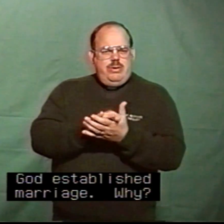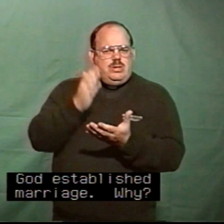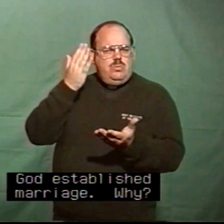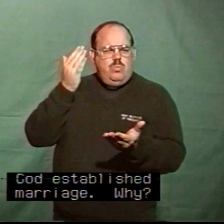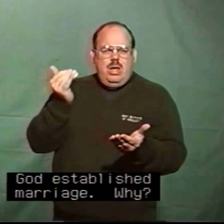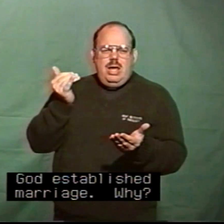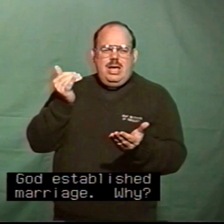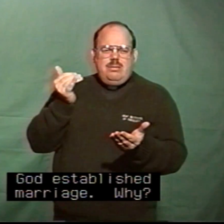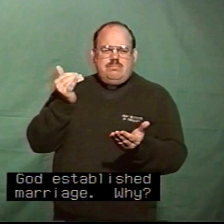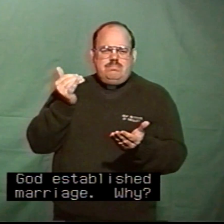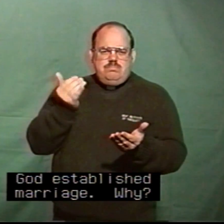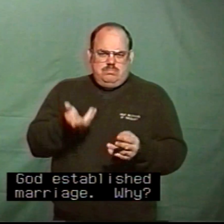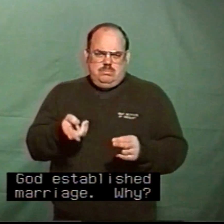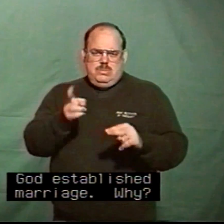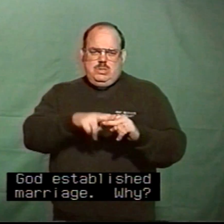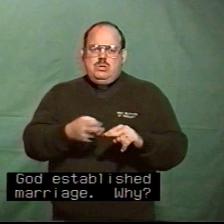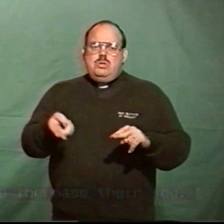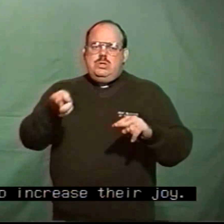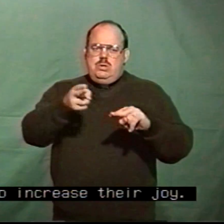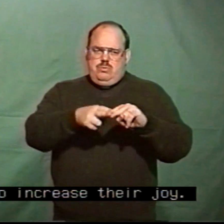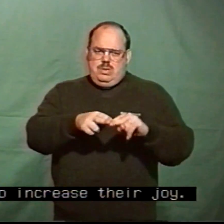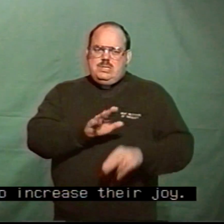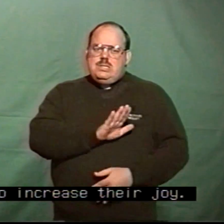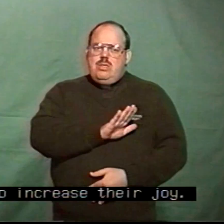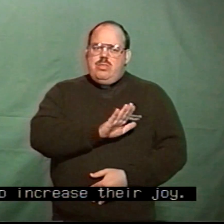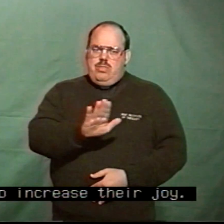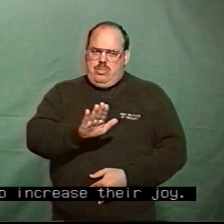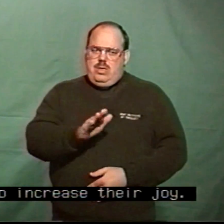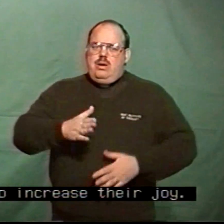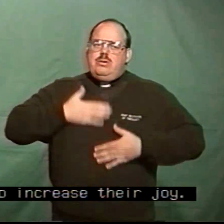God established marriage. Why? To increase their joy.